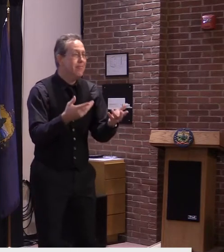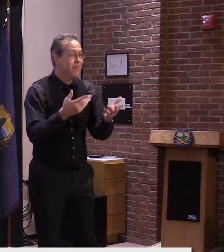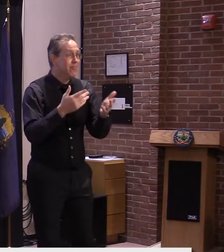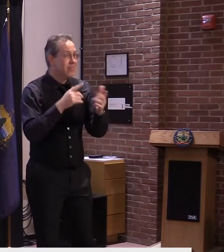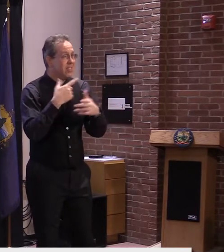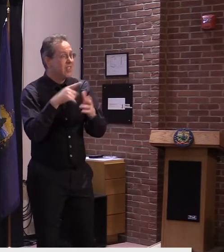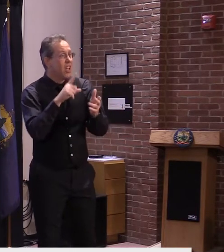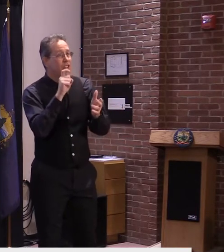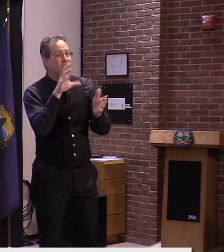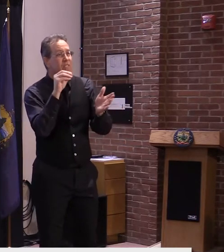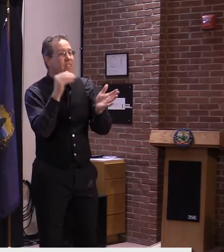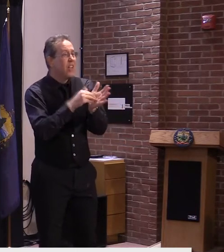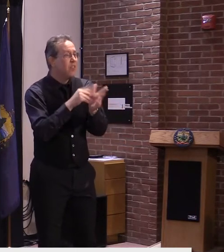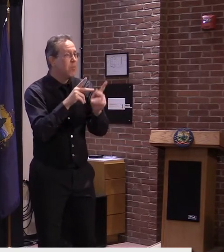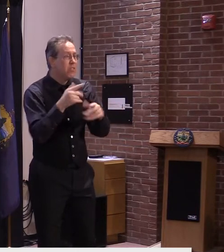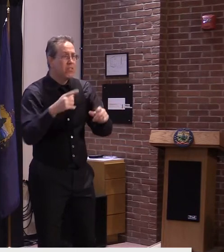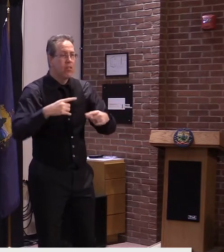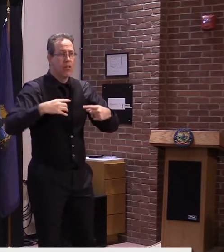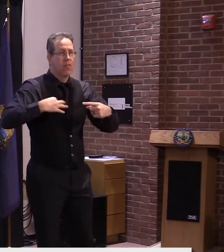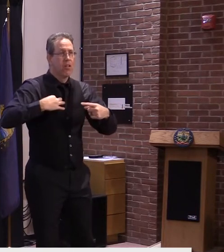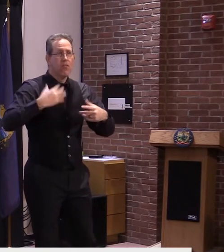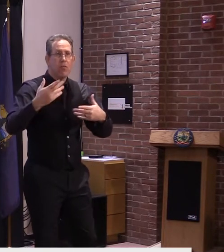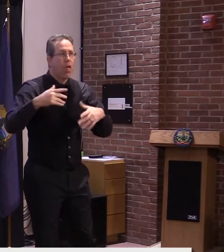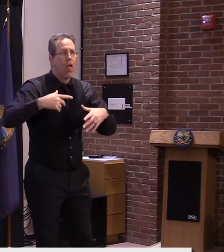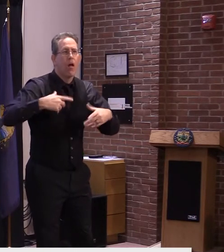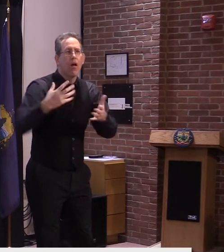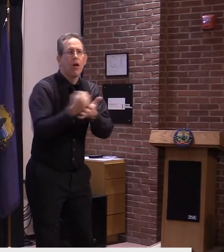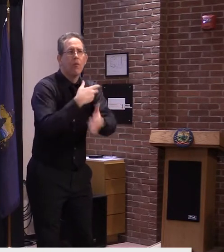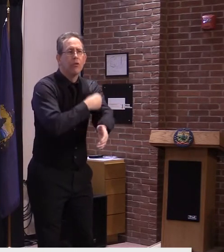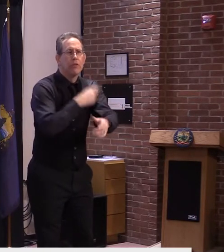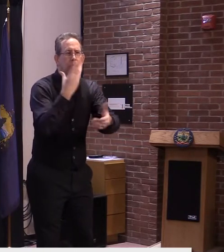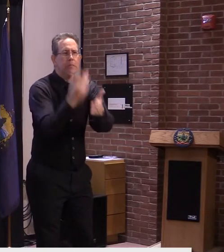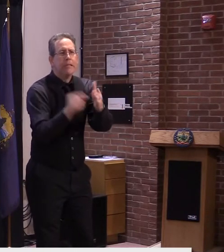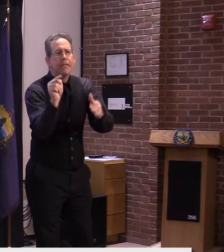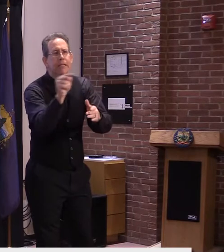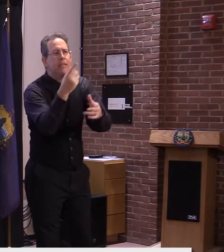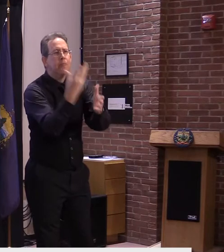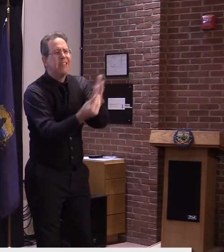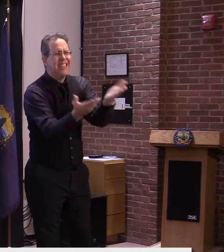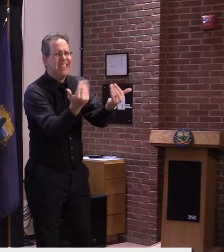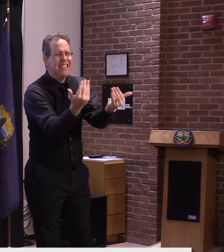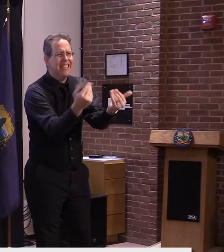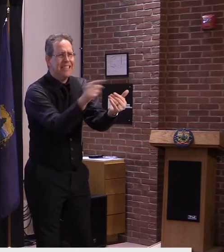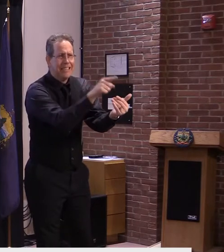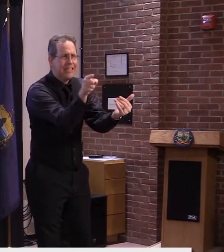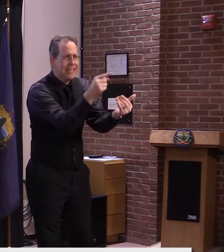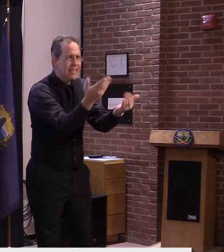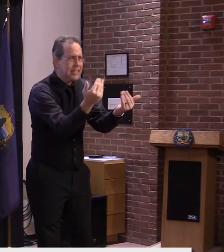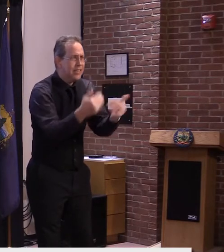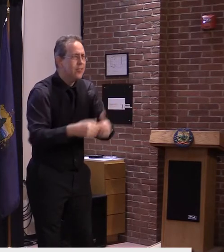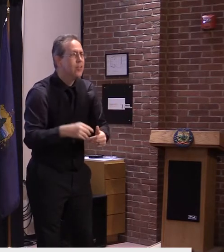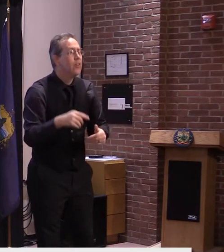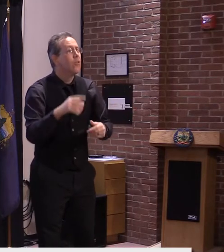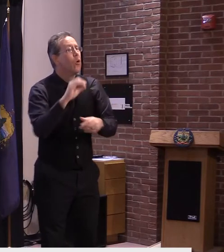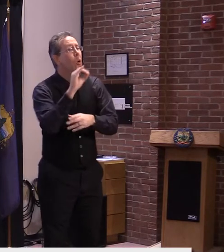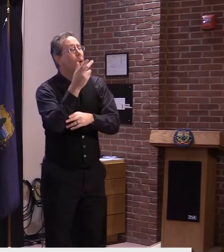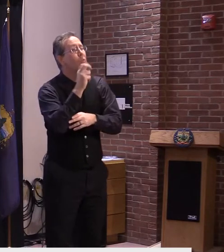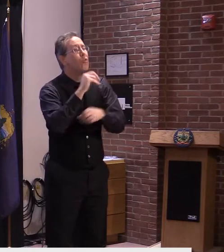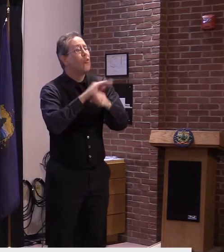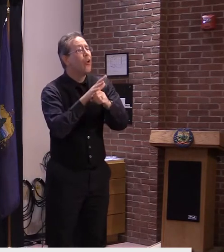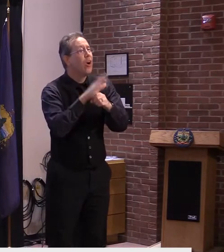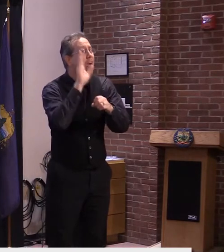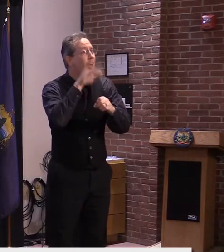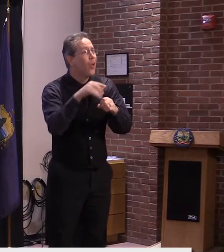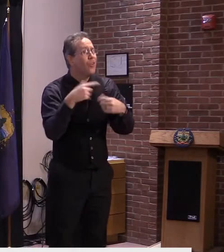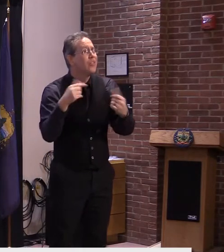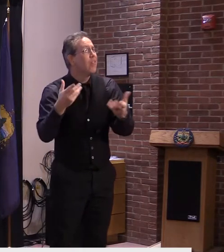You can see that the evidence, the data is very clear, both to put the Omicron wave behind us and to be prepared for whatever COVID might throw at us